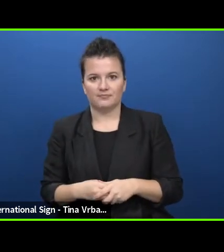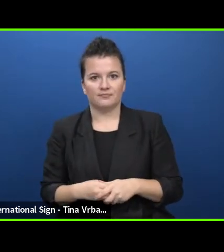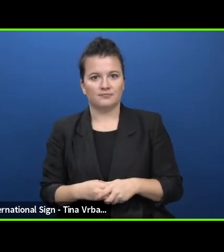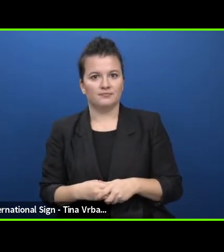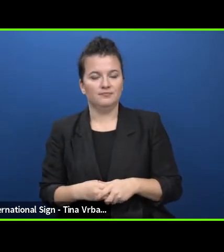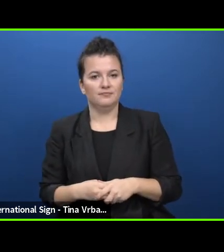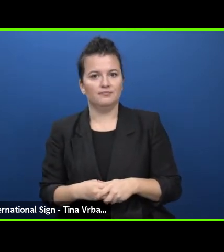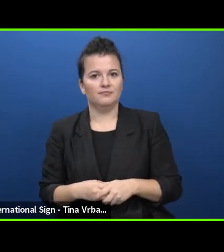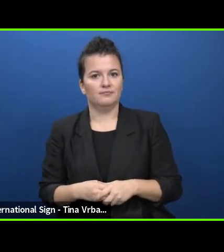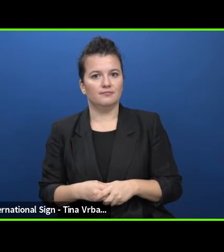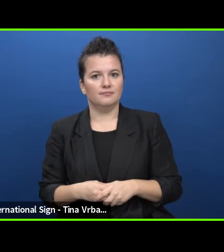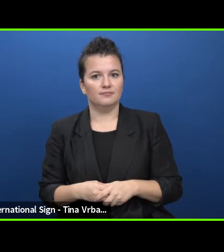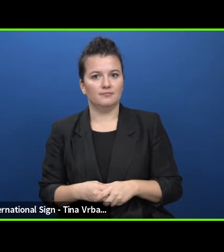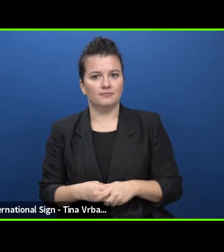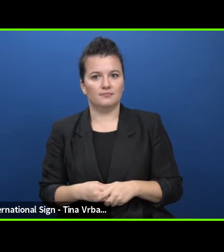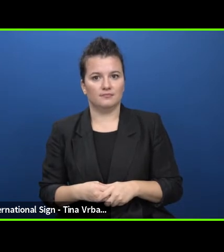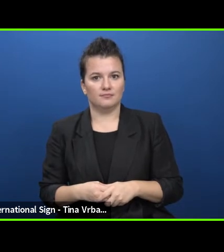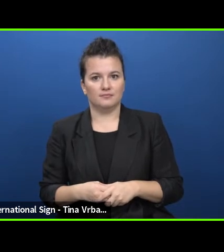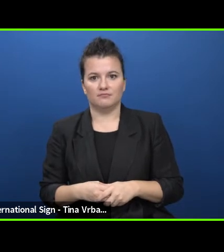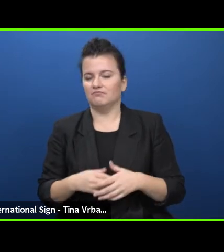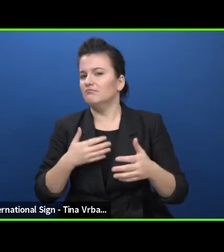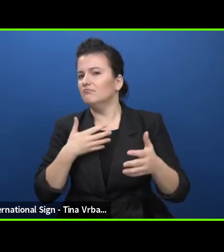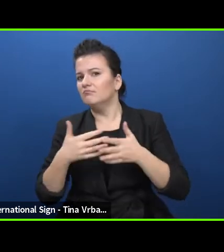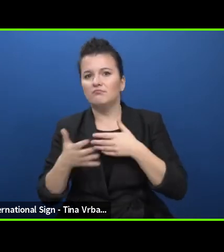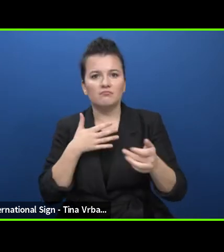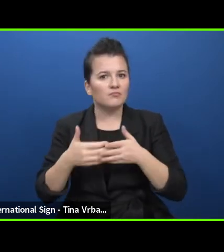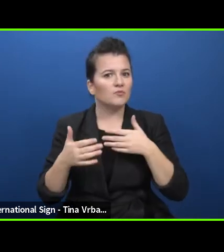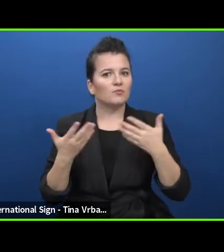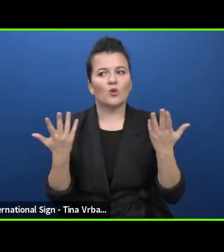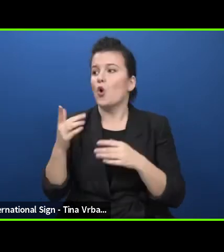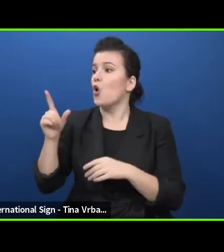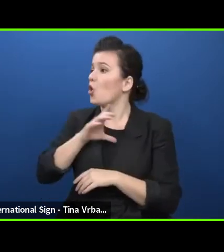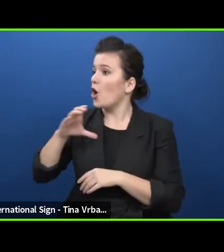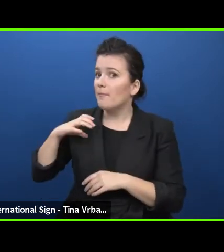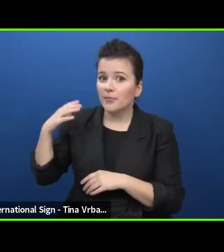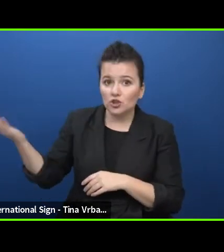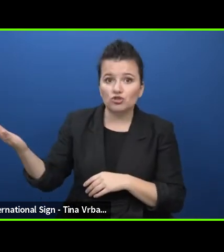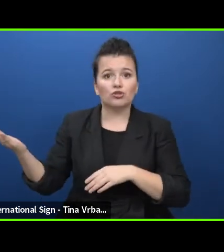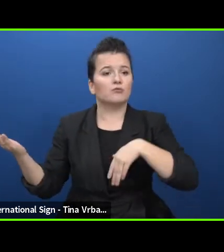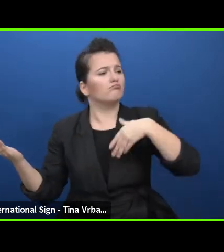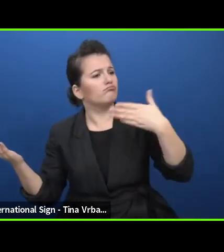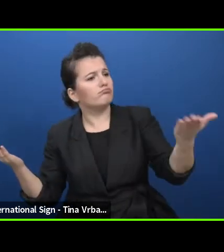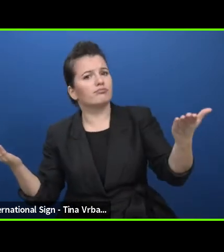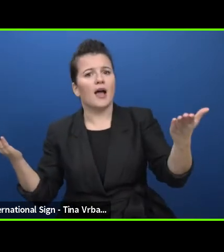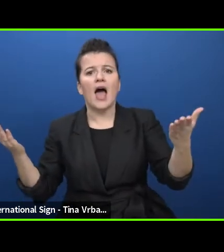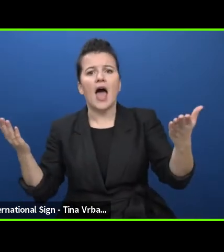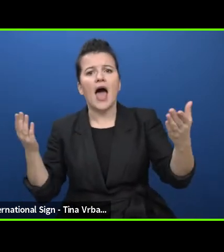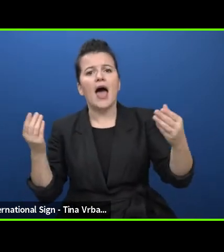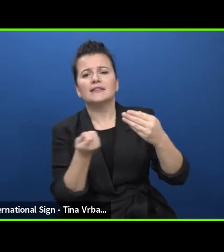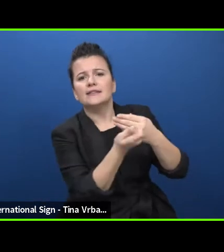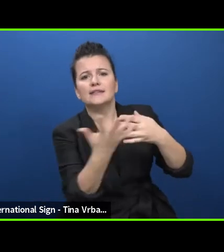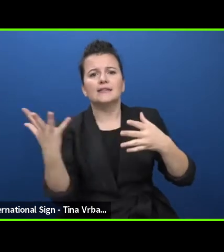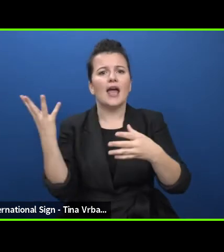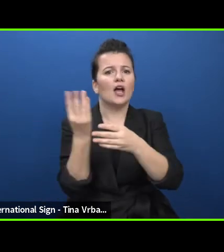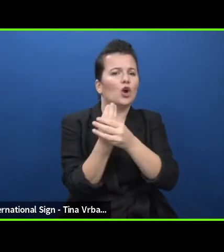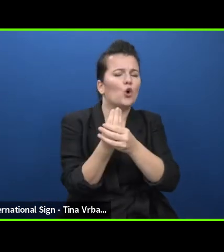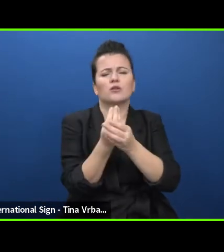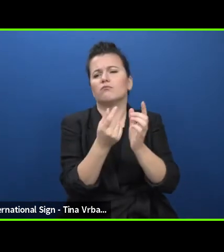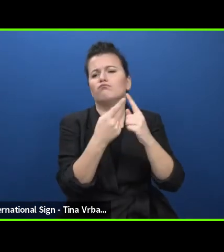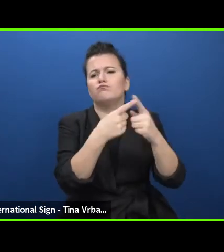for, whether we come from the networks, the European Commission, other stakeholder bodies or the sector at large.